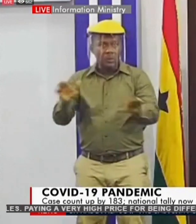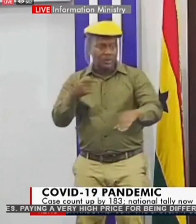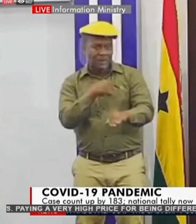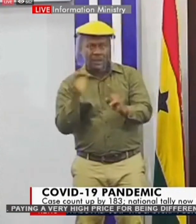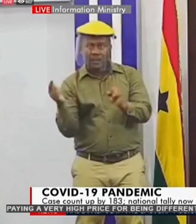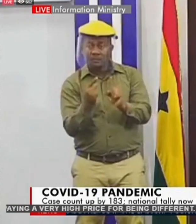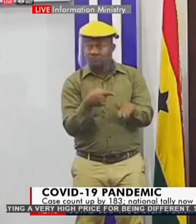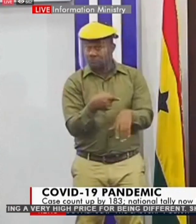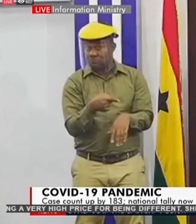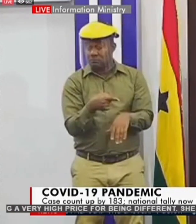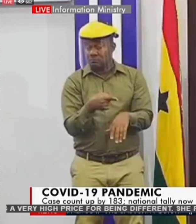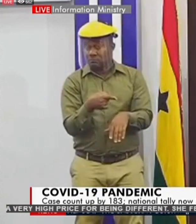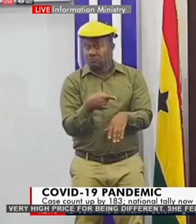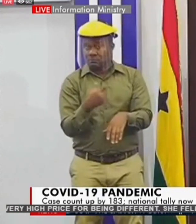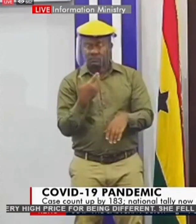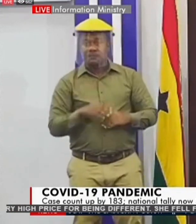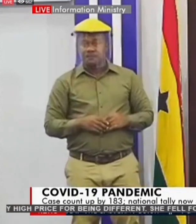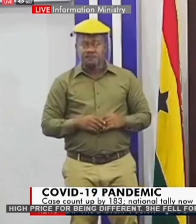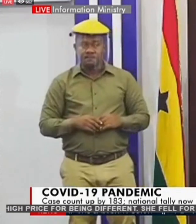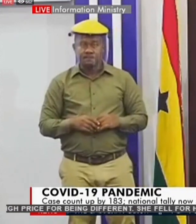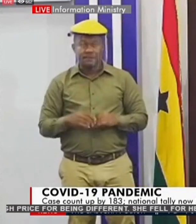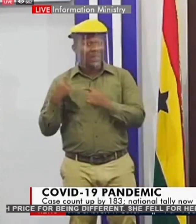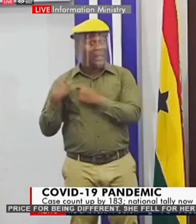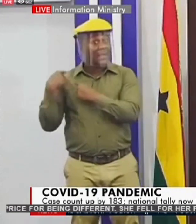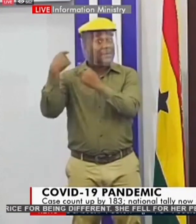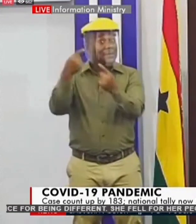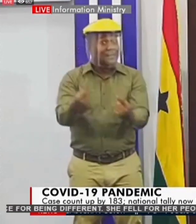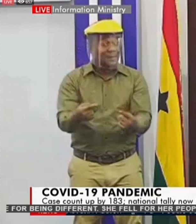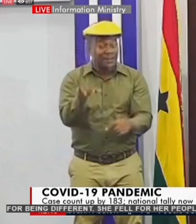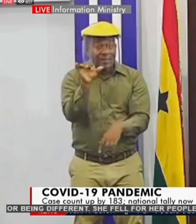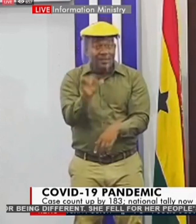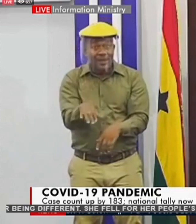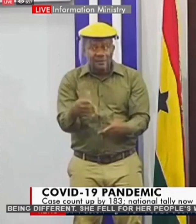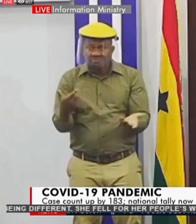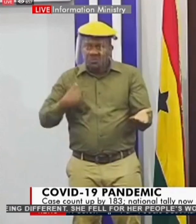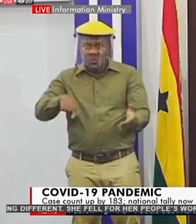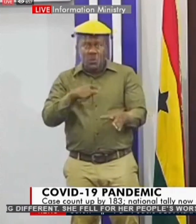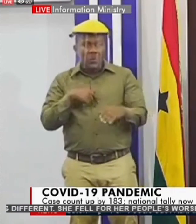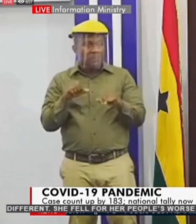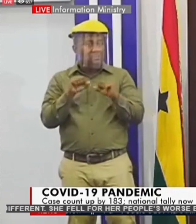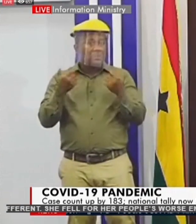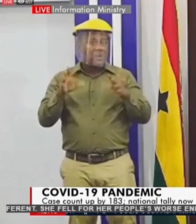the bad guys from the good guys. And since then, it has come to be part of our social life.